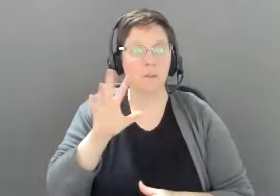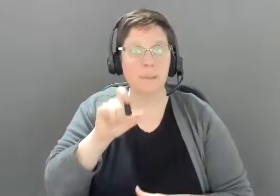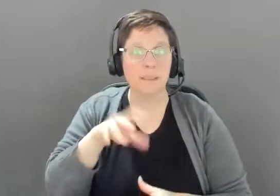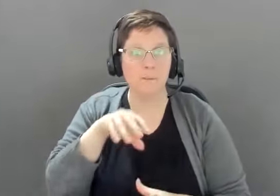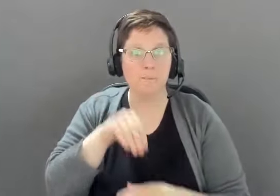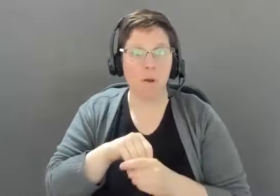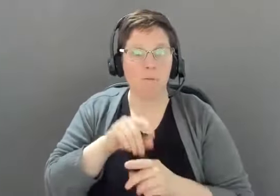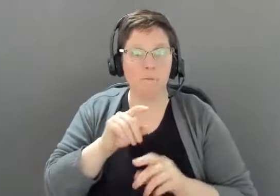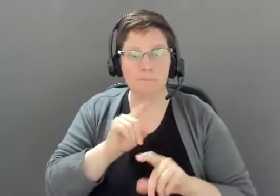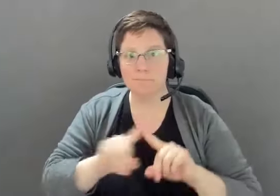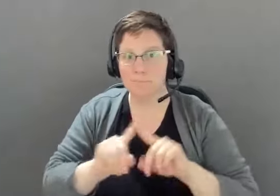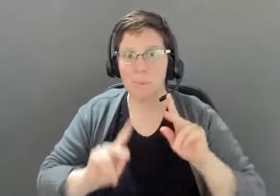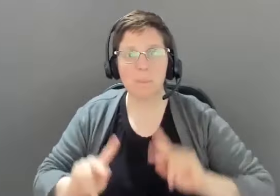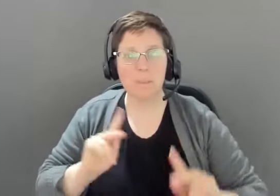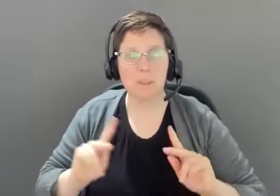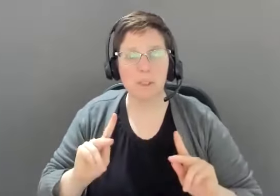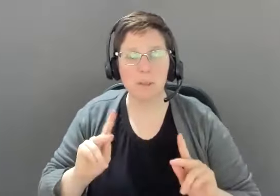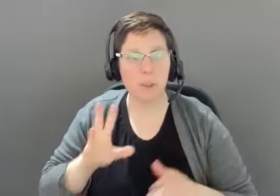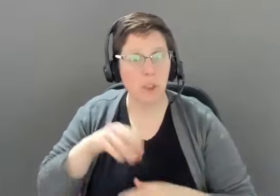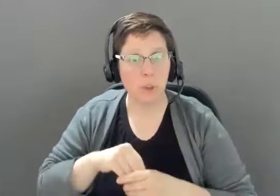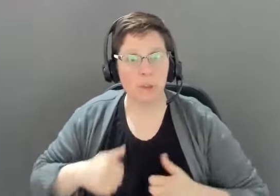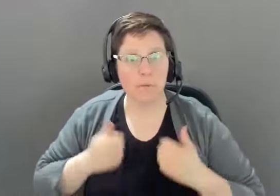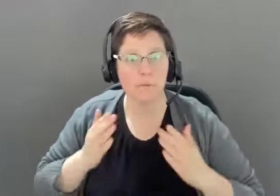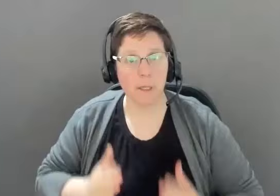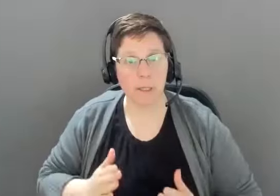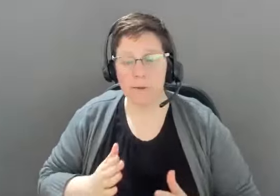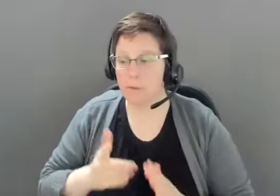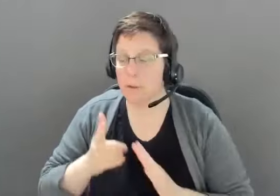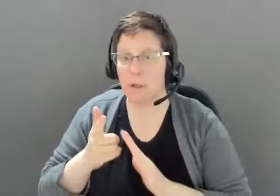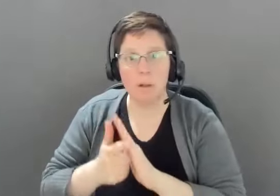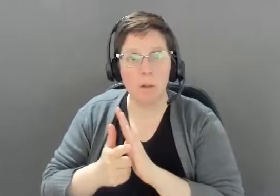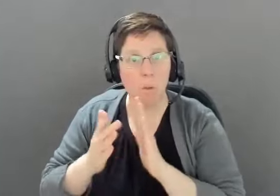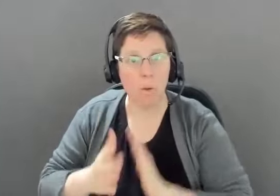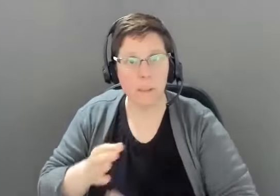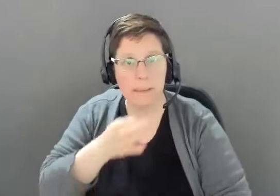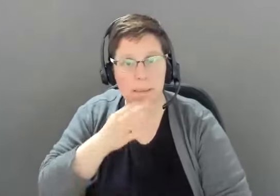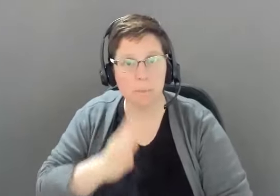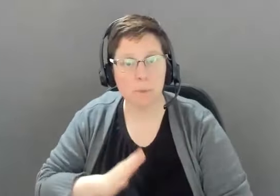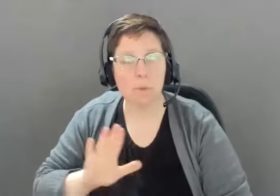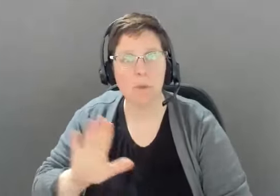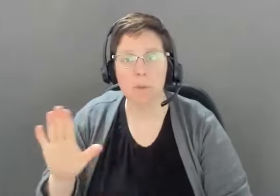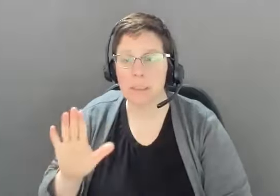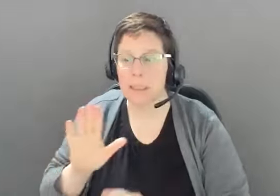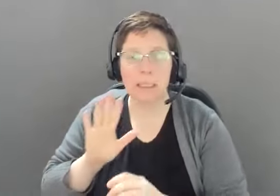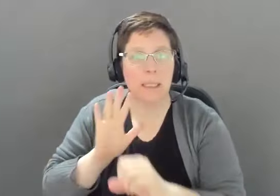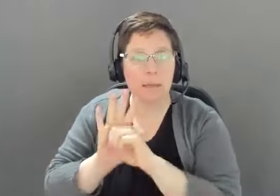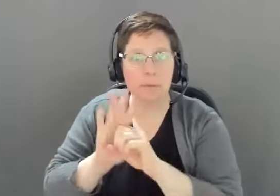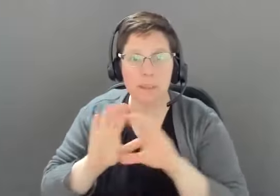broad range of stakeholders, including survivors, legal experts, and advocacy groups in reviewing and updating the laws to ensure that they meet the needs